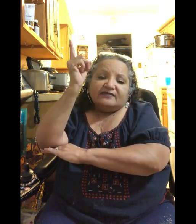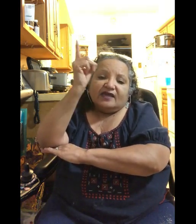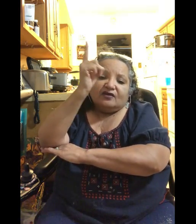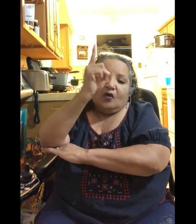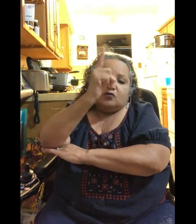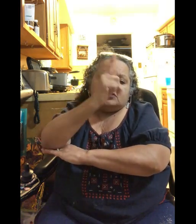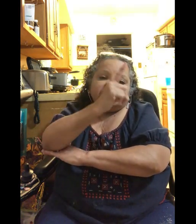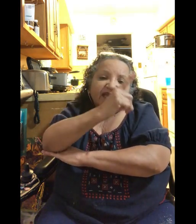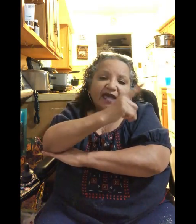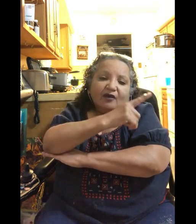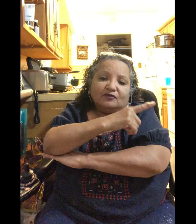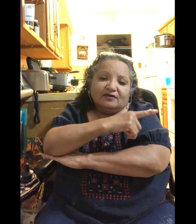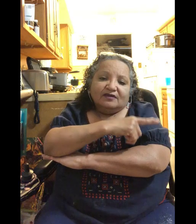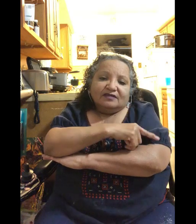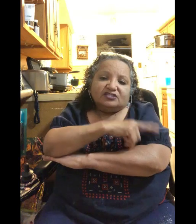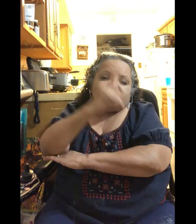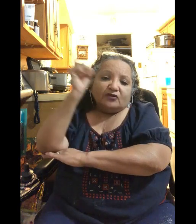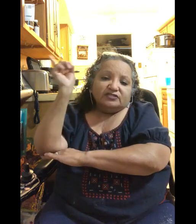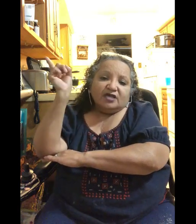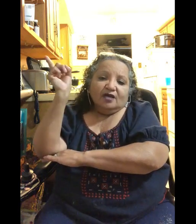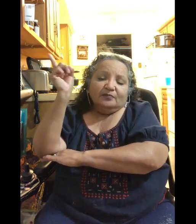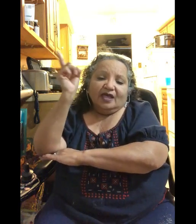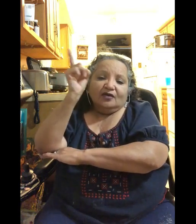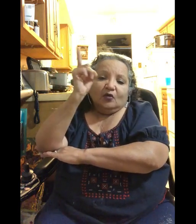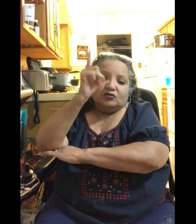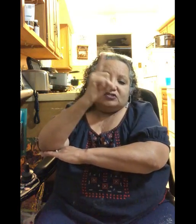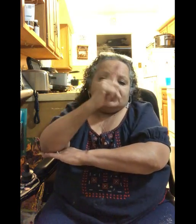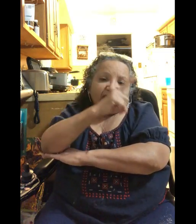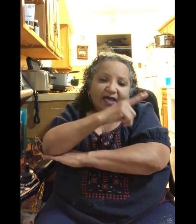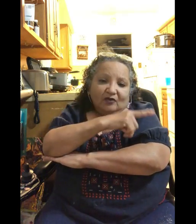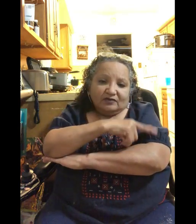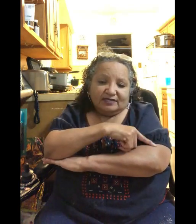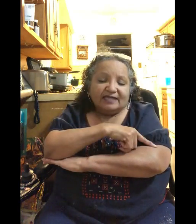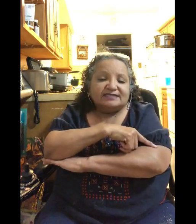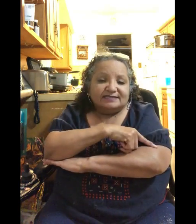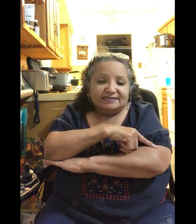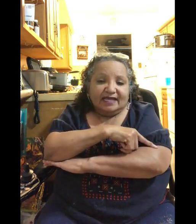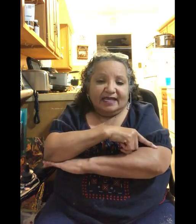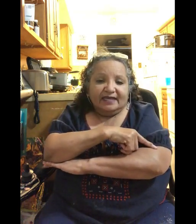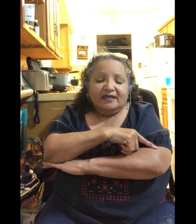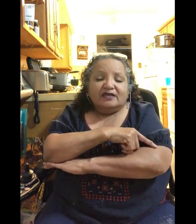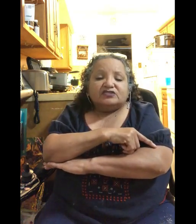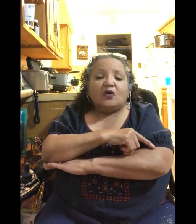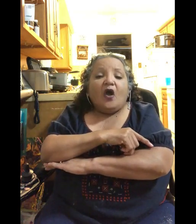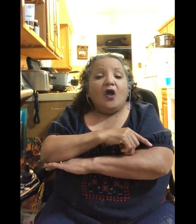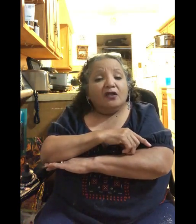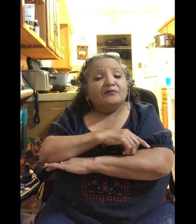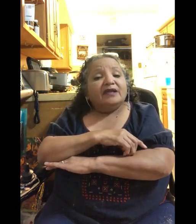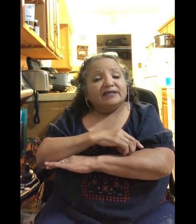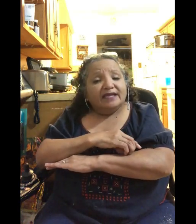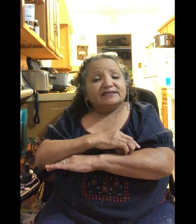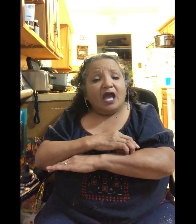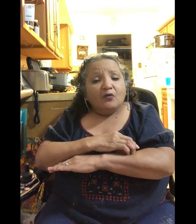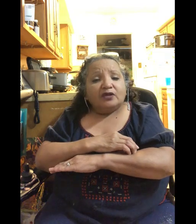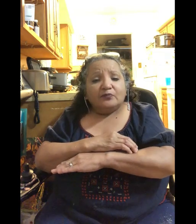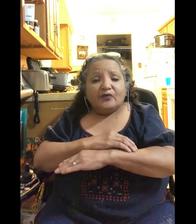that goes down. Starts up and goes down. That's day. So all of my days I want to